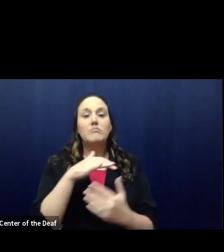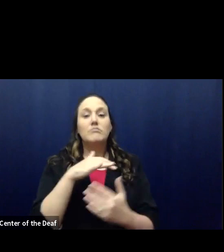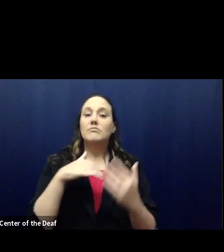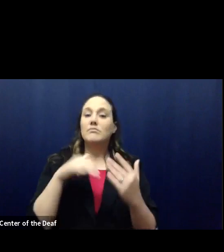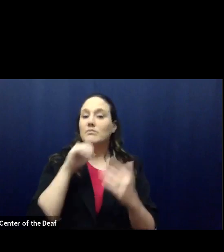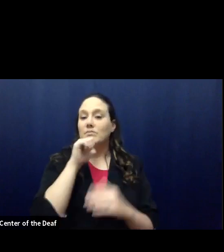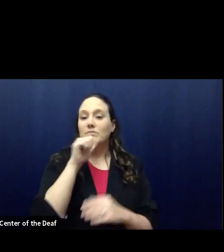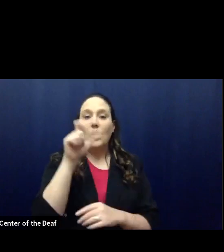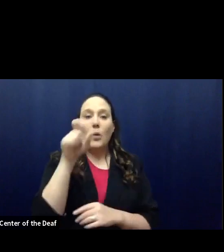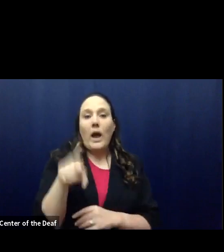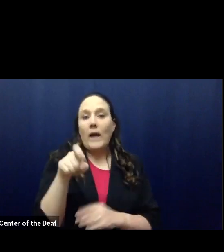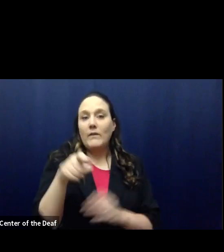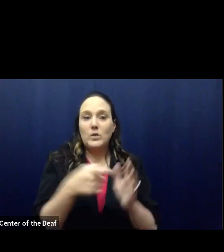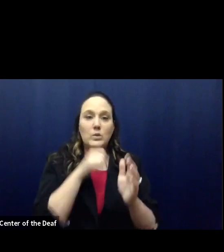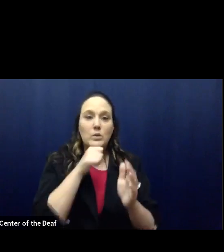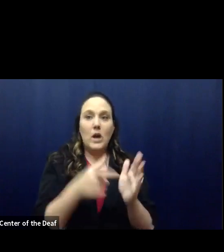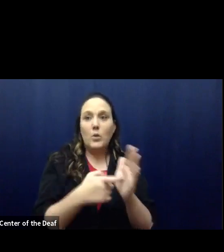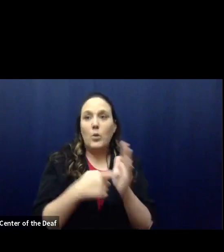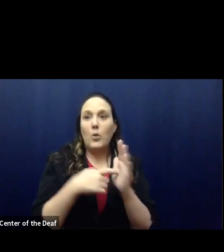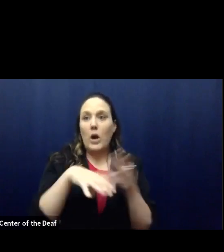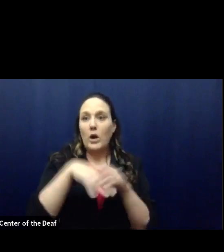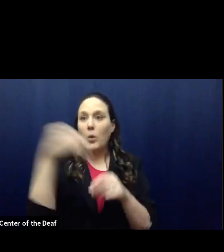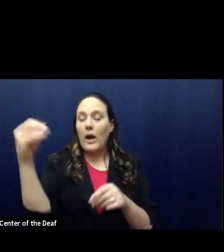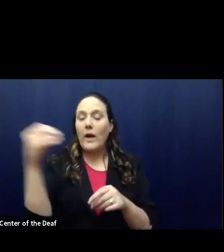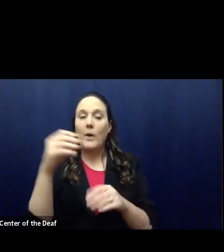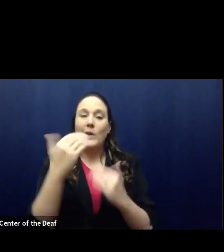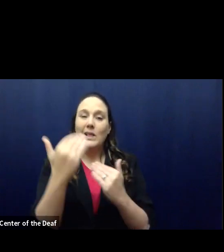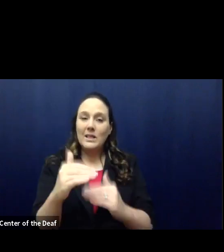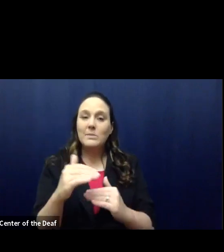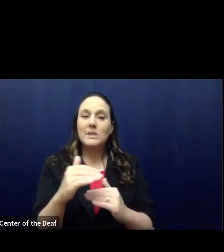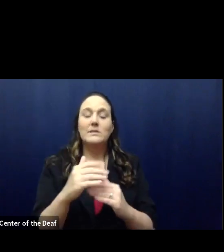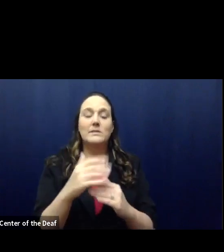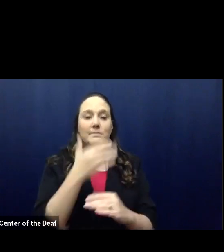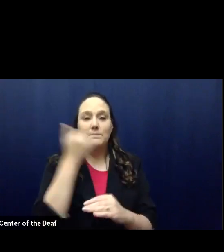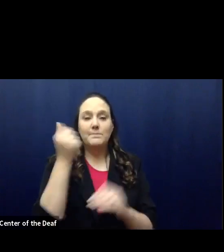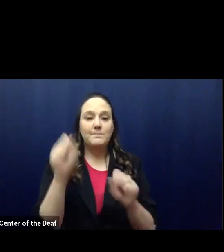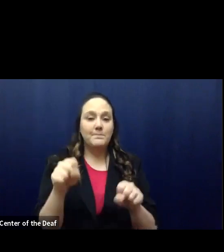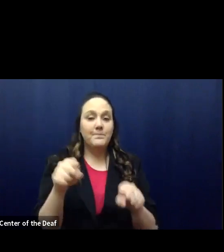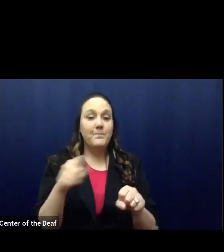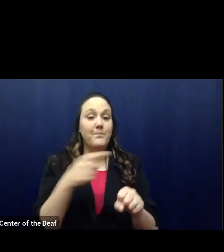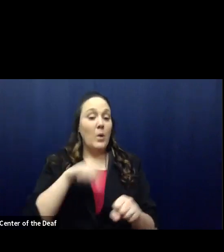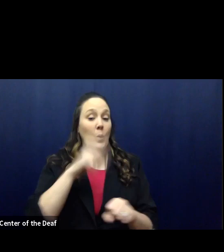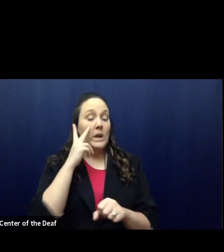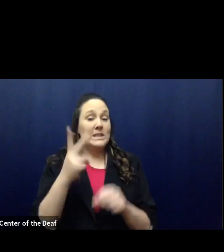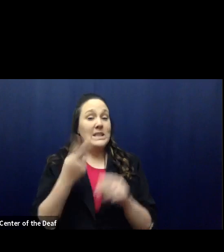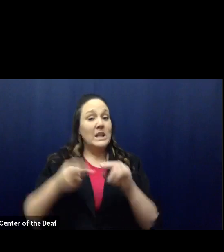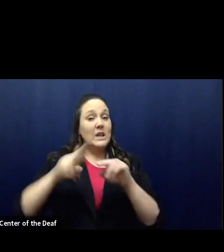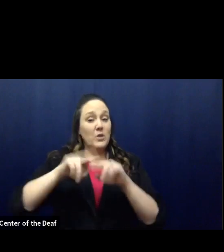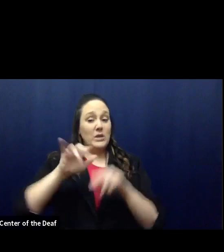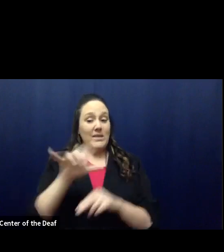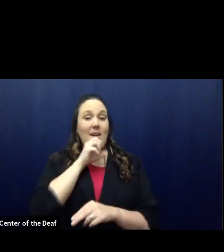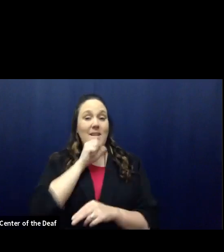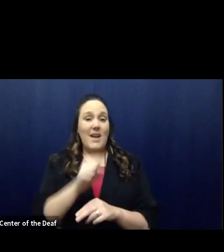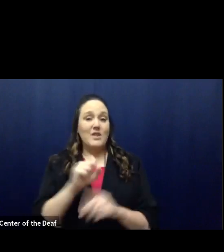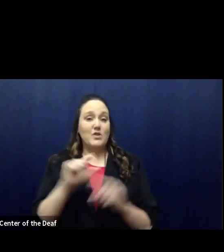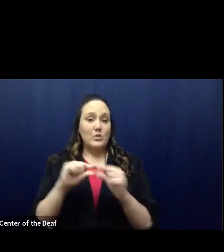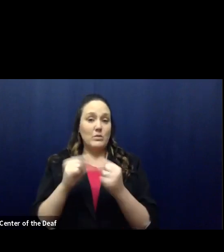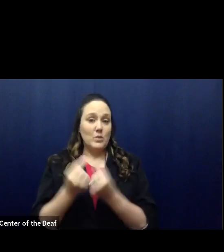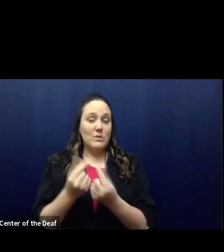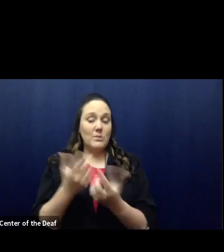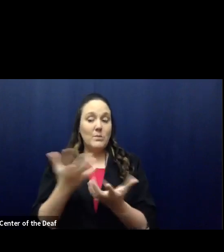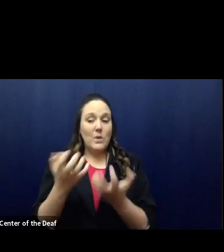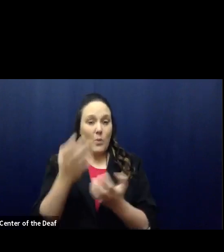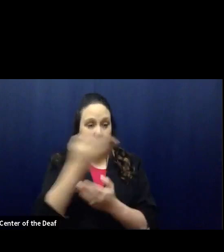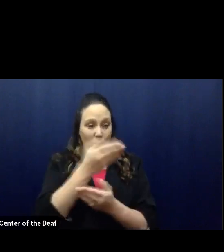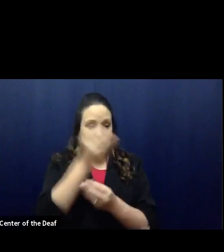go out and about. It's all very important, but we are seeing an increase in that age group. And we want people to know that and be aware of